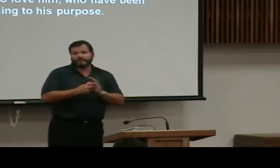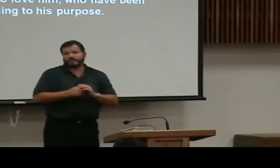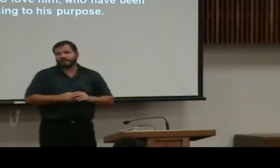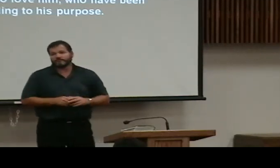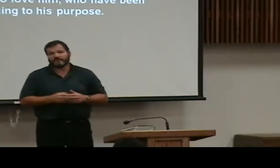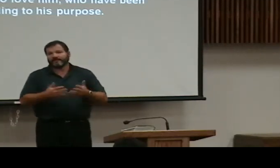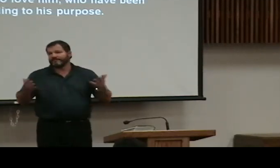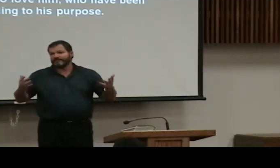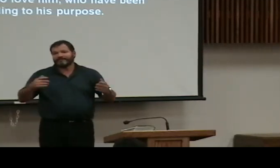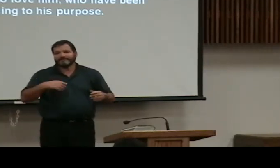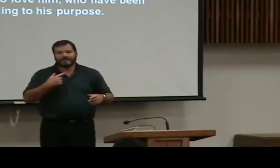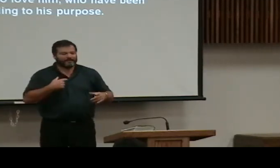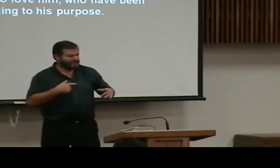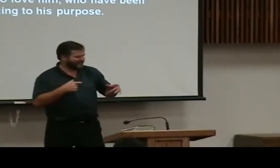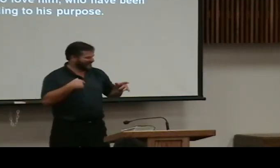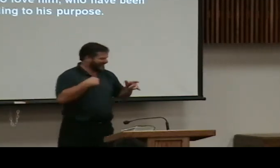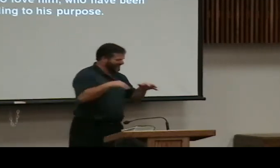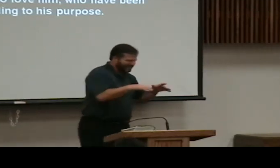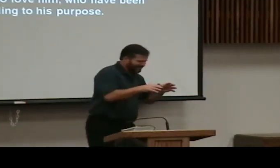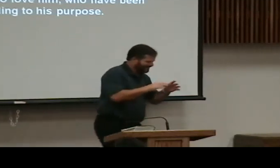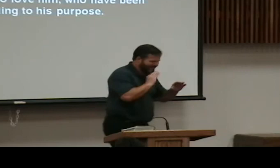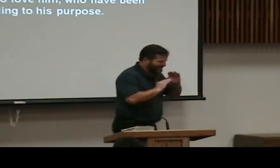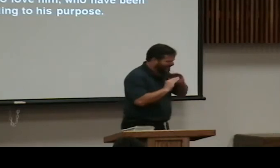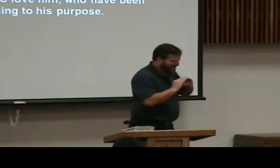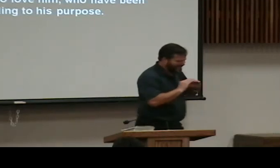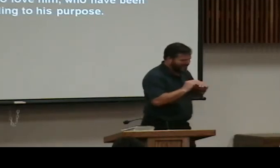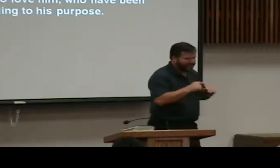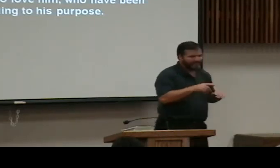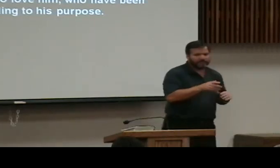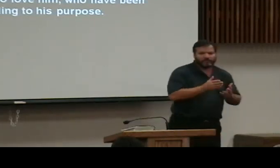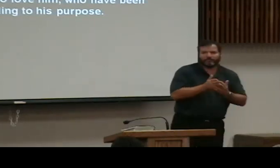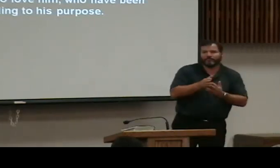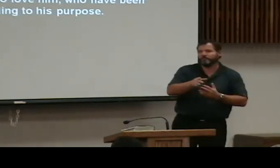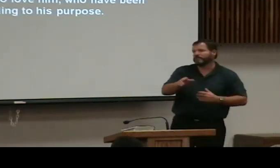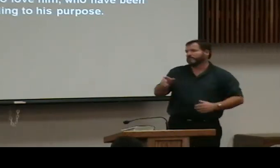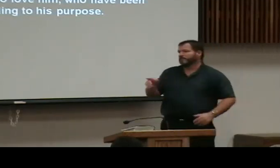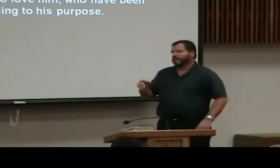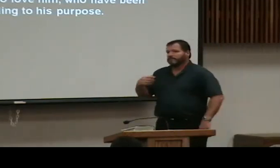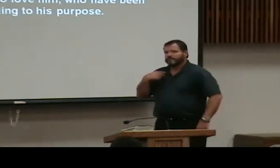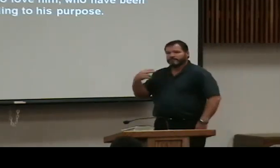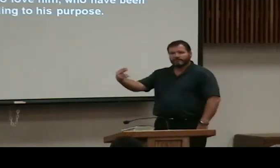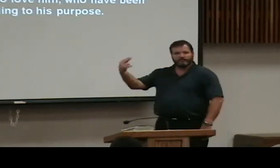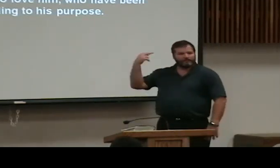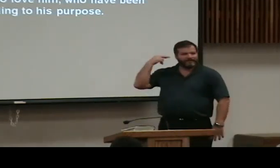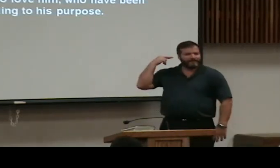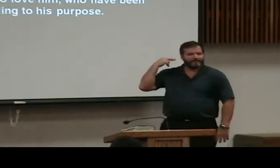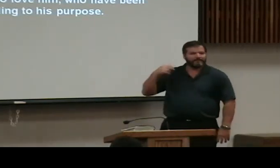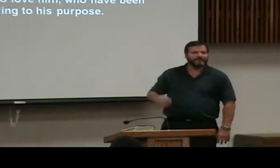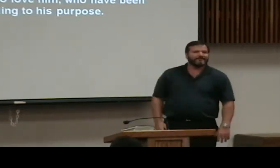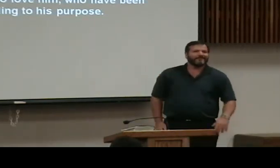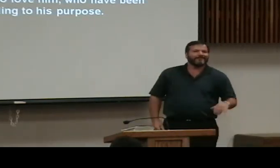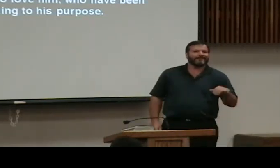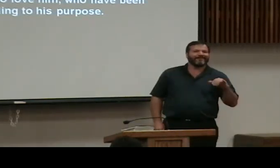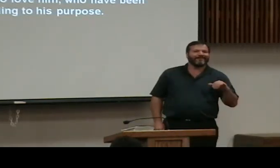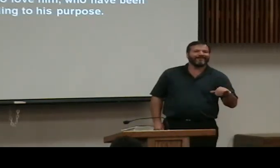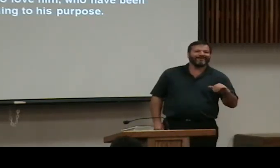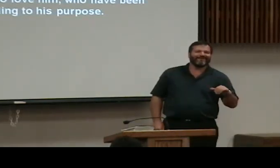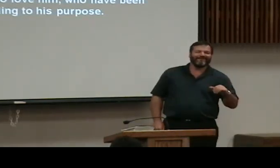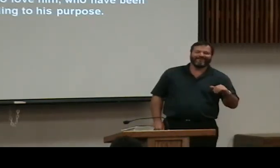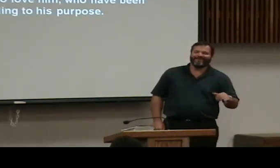We need to see his purpose. We We're frustrated. We don't know what we have to go through. I look back. I look